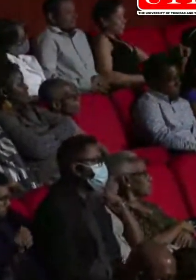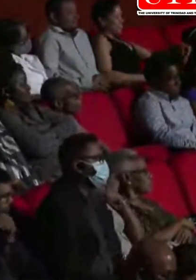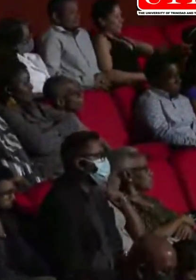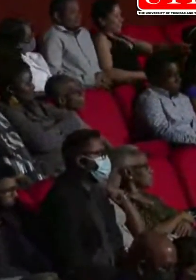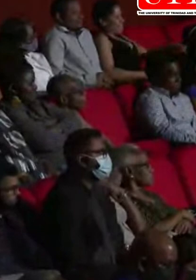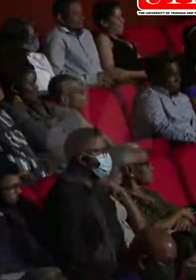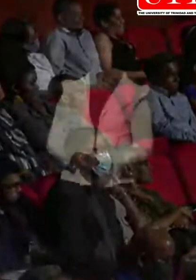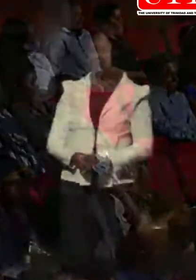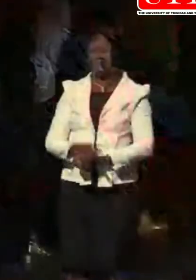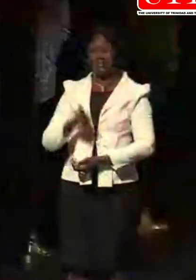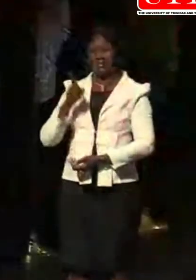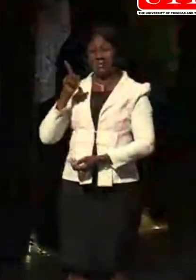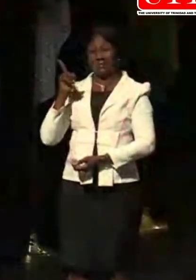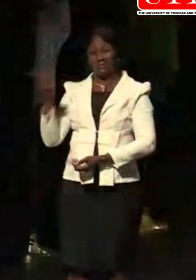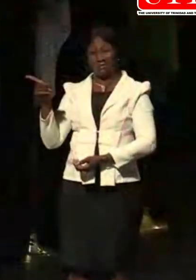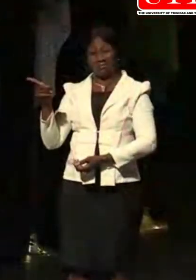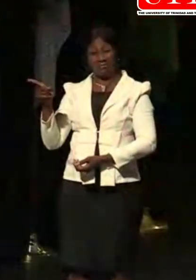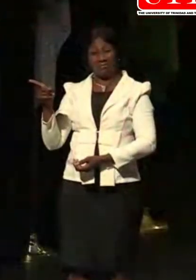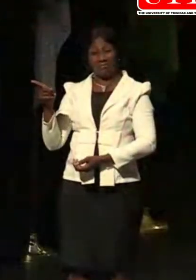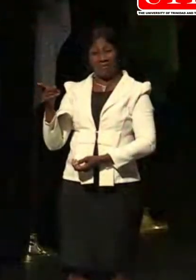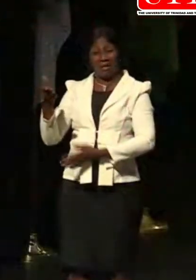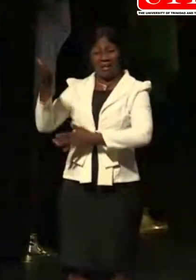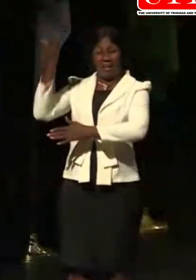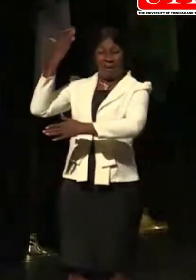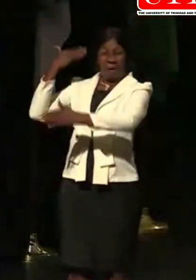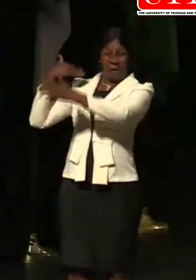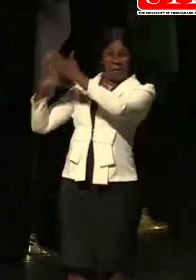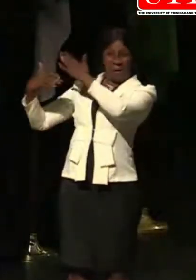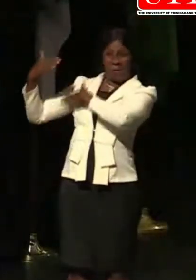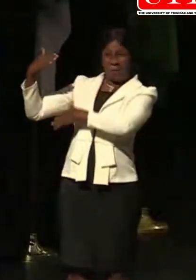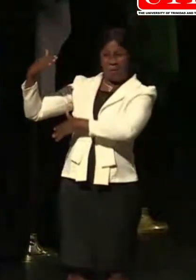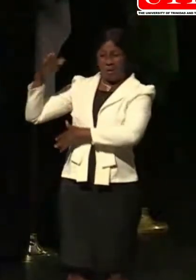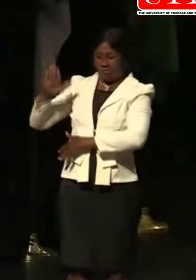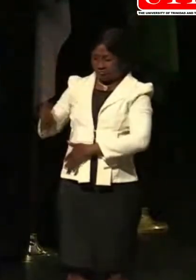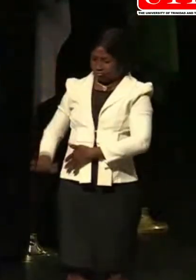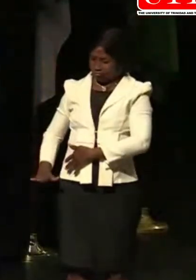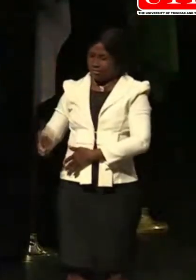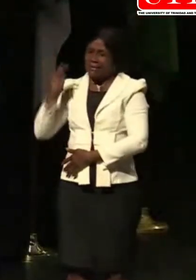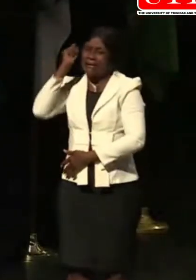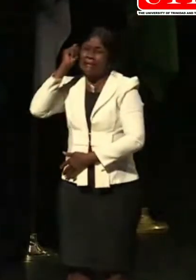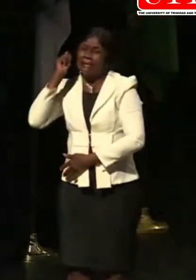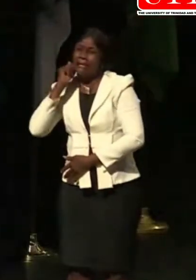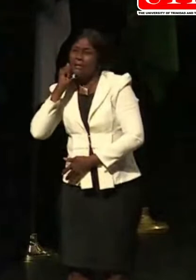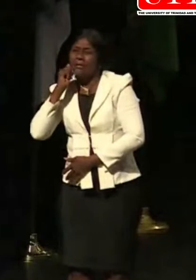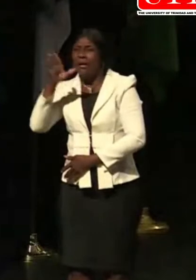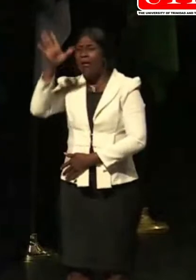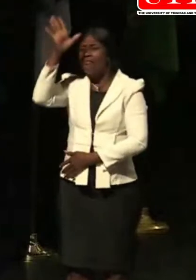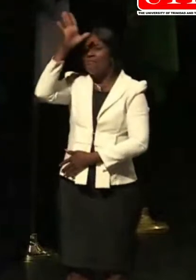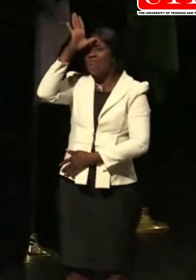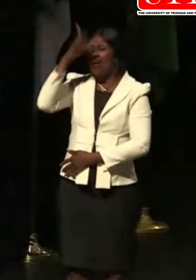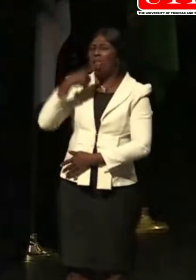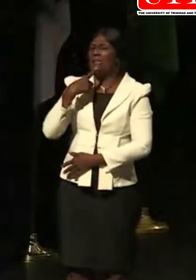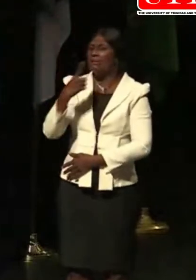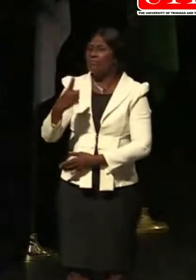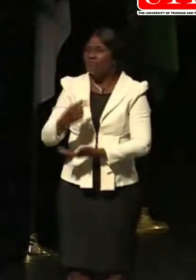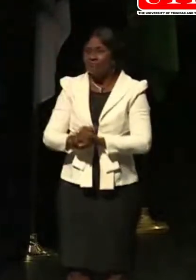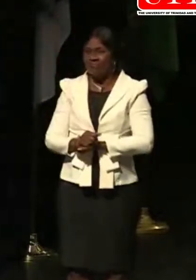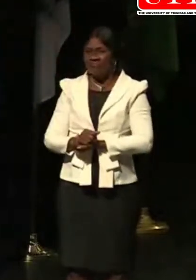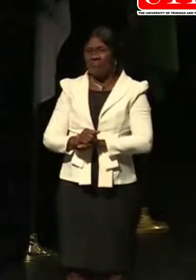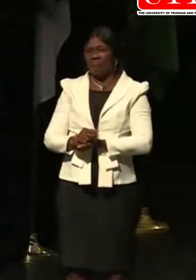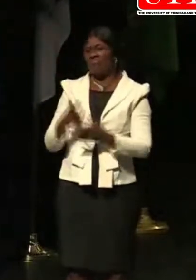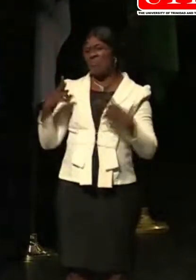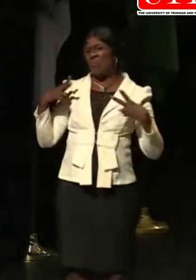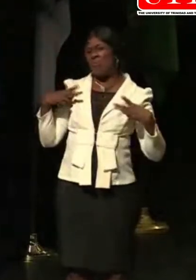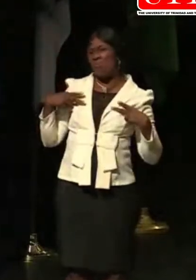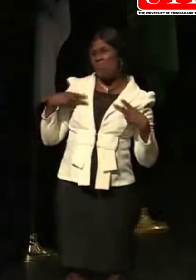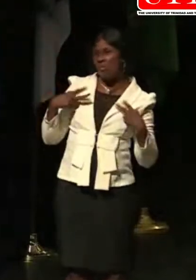When I was a teen, my father had a sailboat called Matabili. And one Tuesday during the holidays, we were